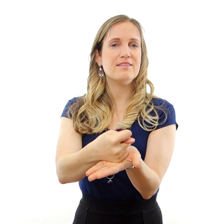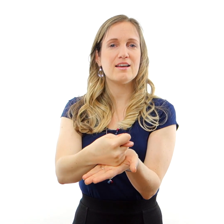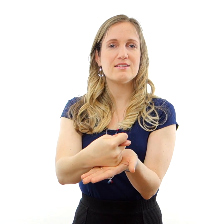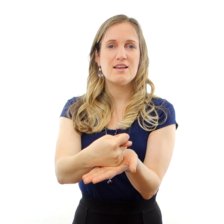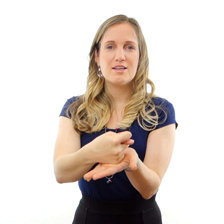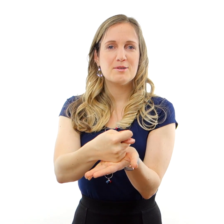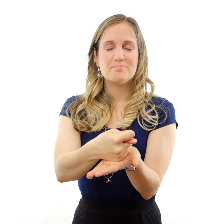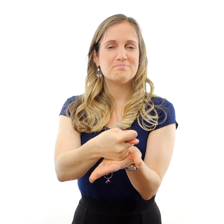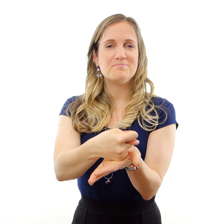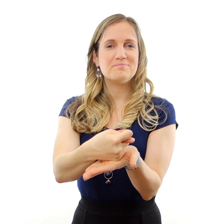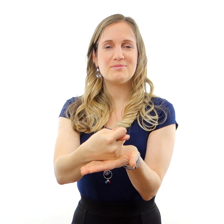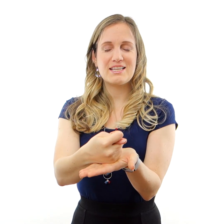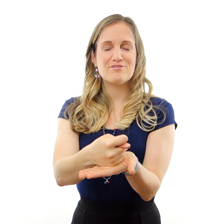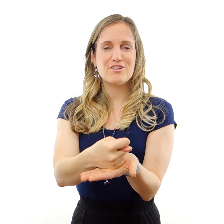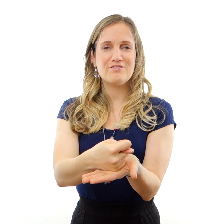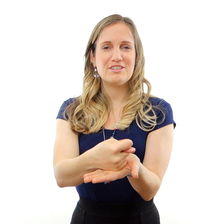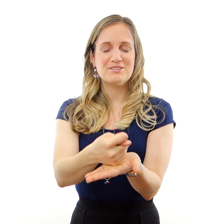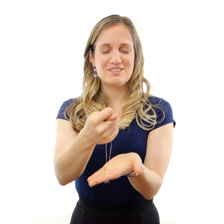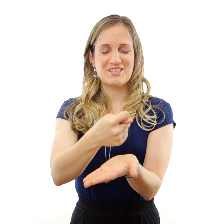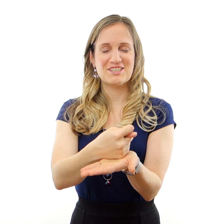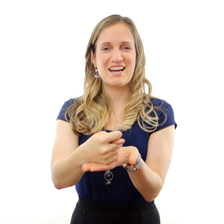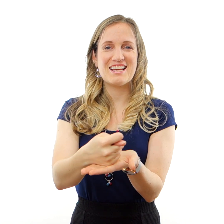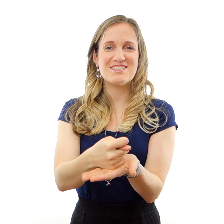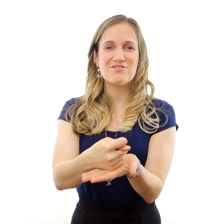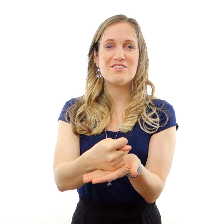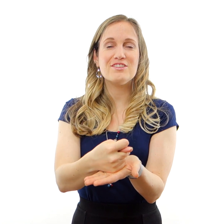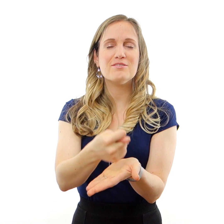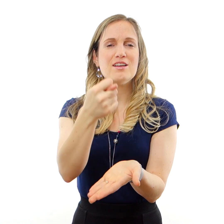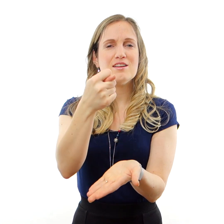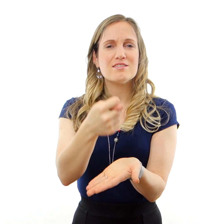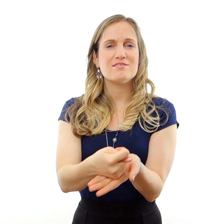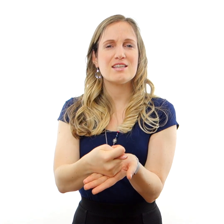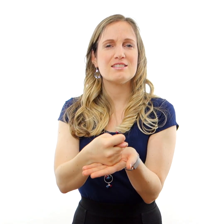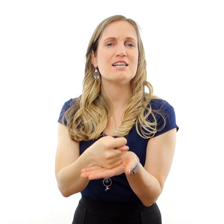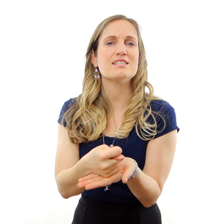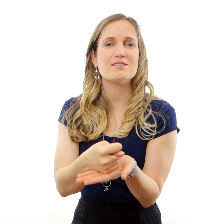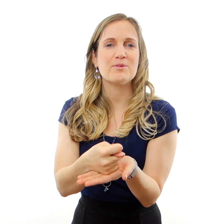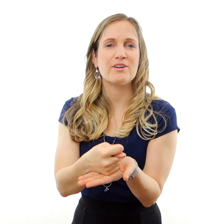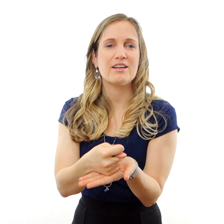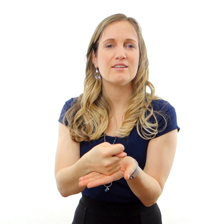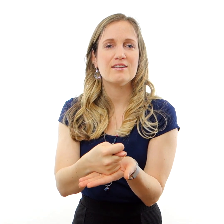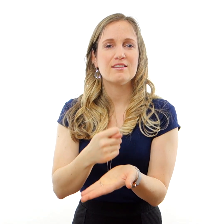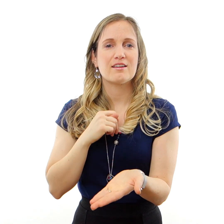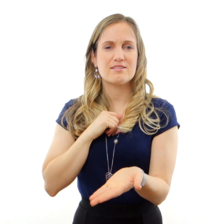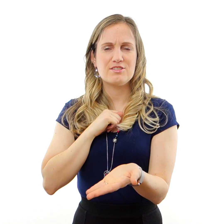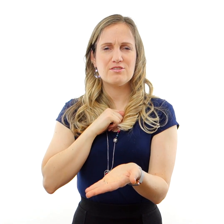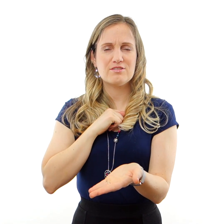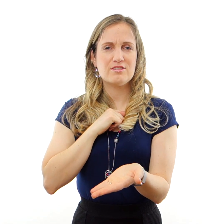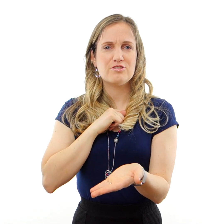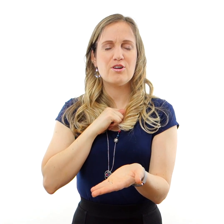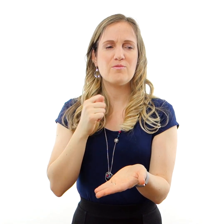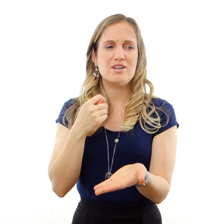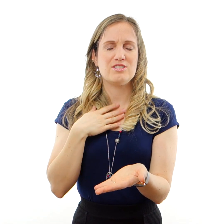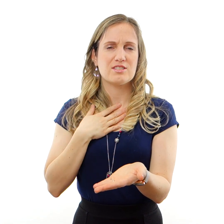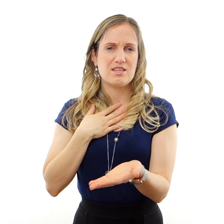that plate in front of you, your hand in front of you, and you say testimony. Because you just don't want to just keep